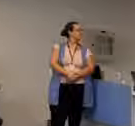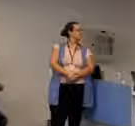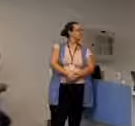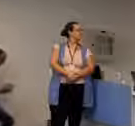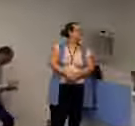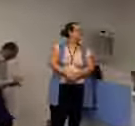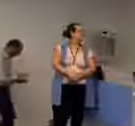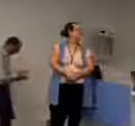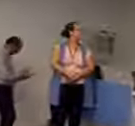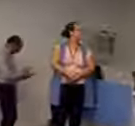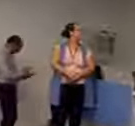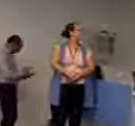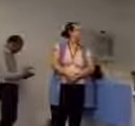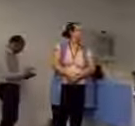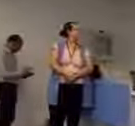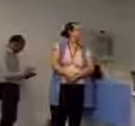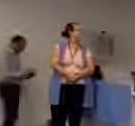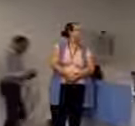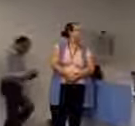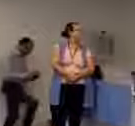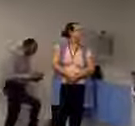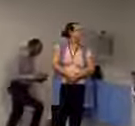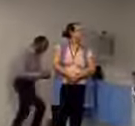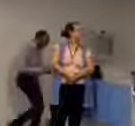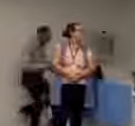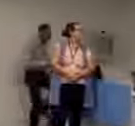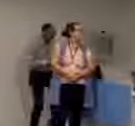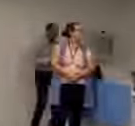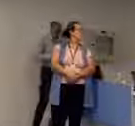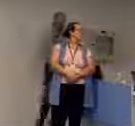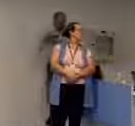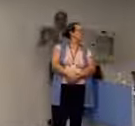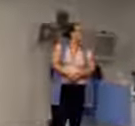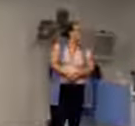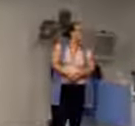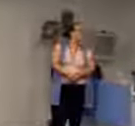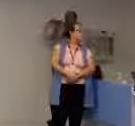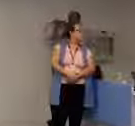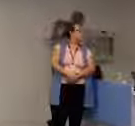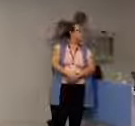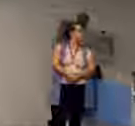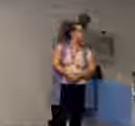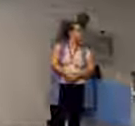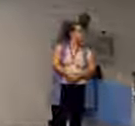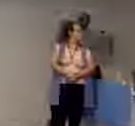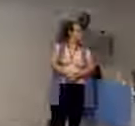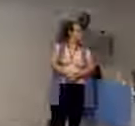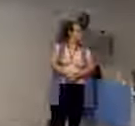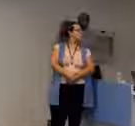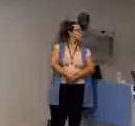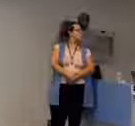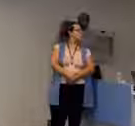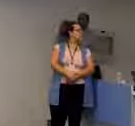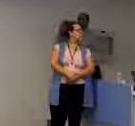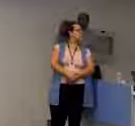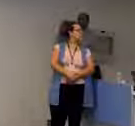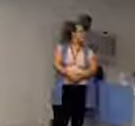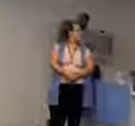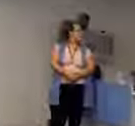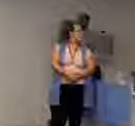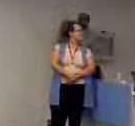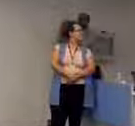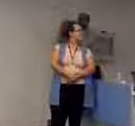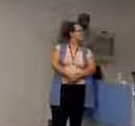mechanics, furnishings, transport, special purpose machines, metalworking, medical, energy,